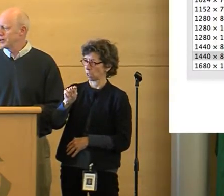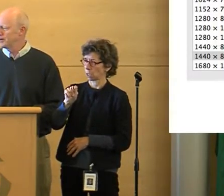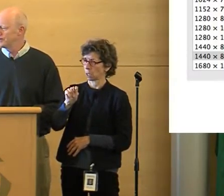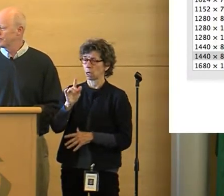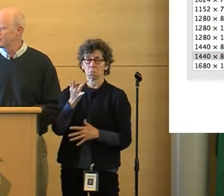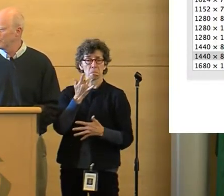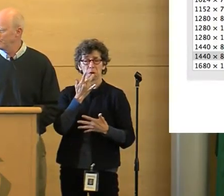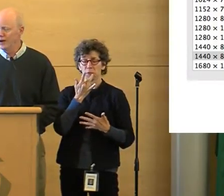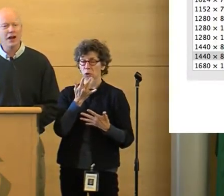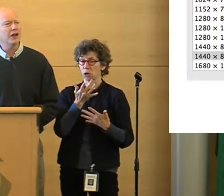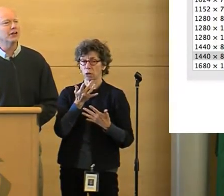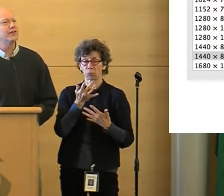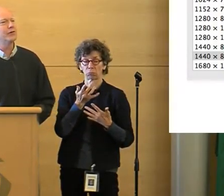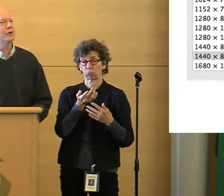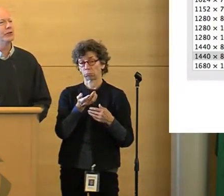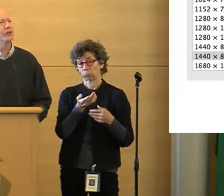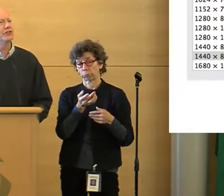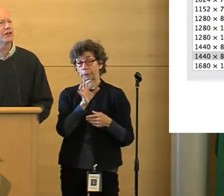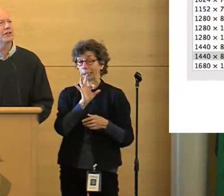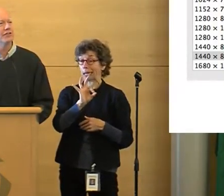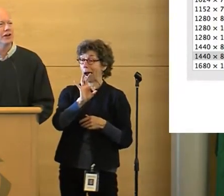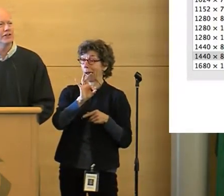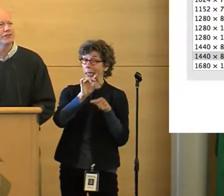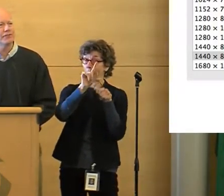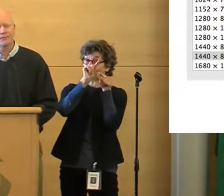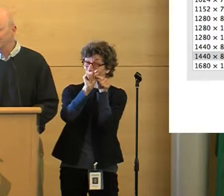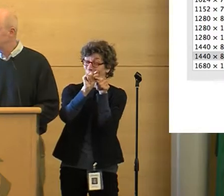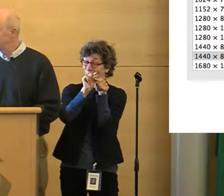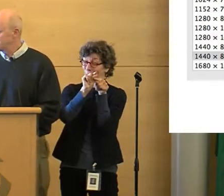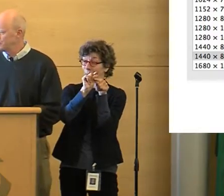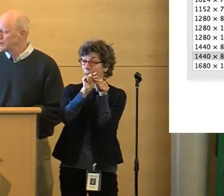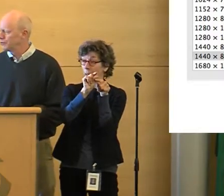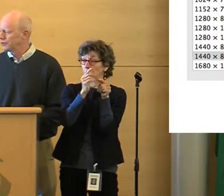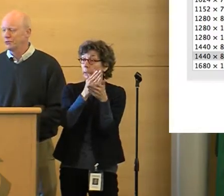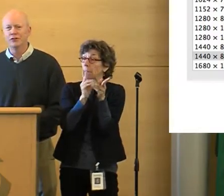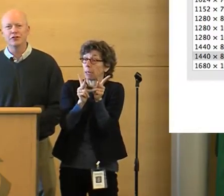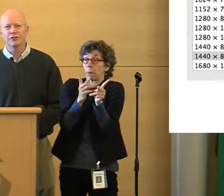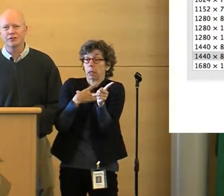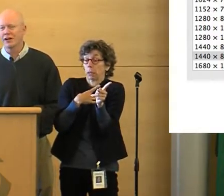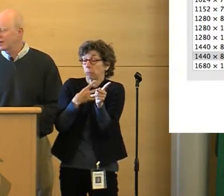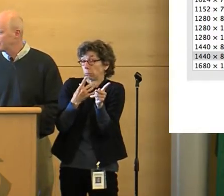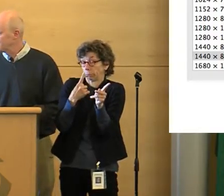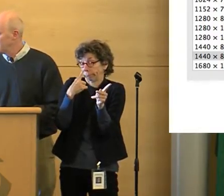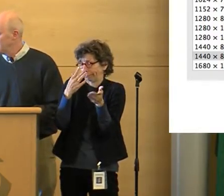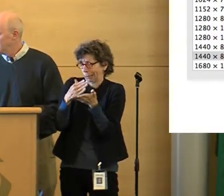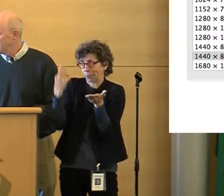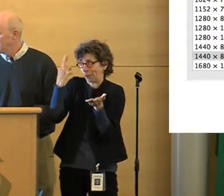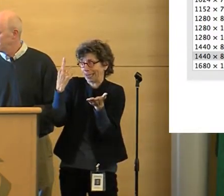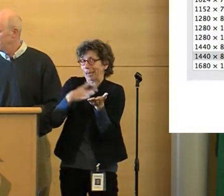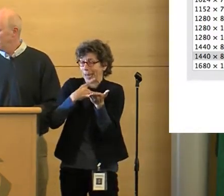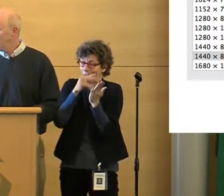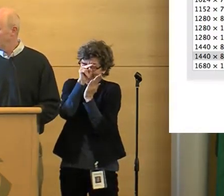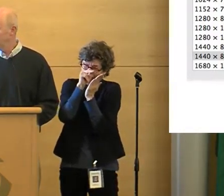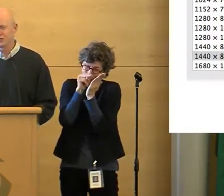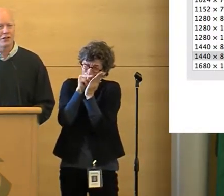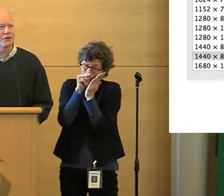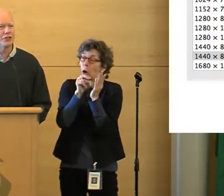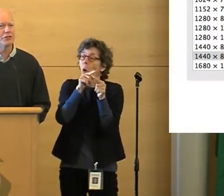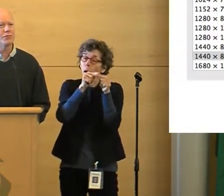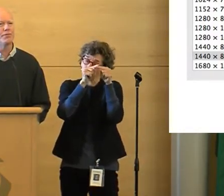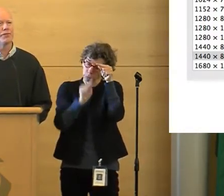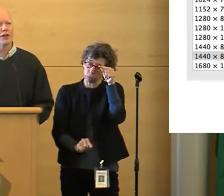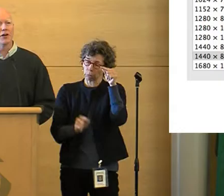And within browsers, I've got a lot of flexibility too. This is a screenshot from Firefox where the default font size